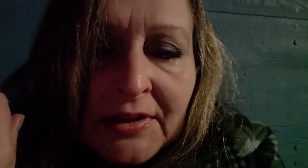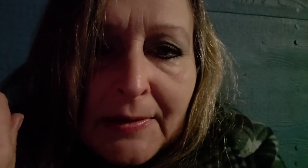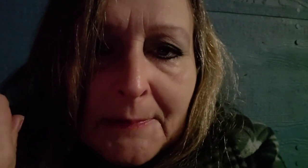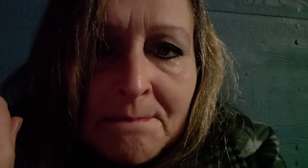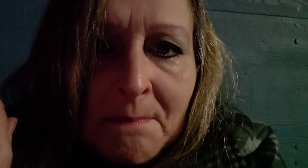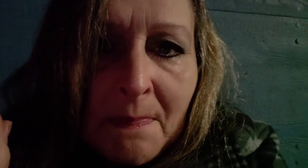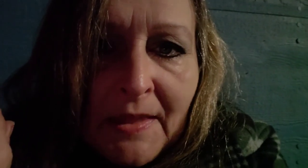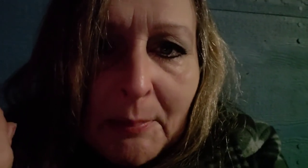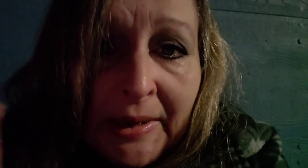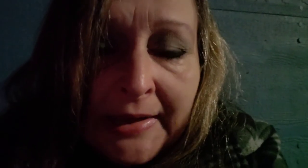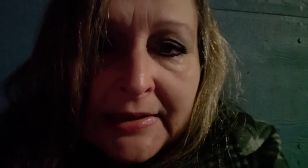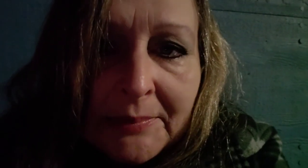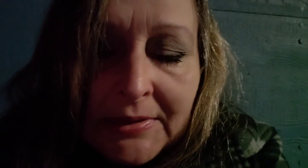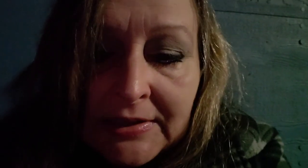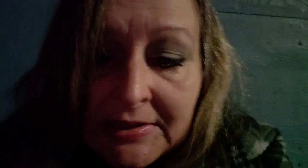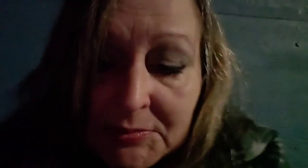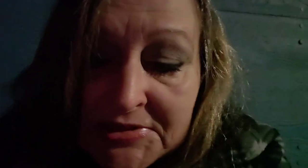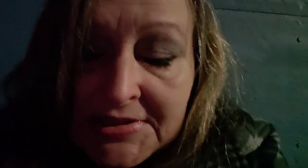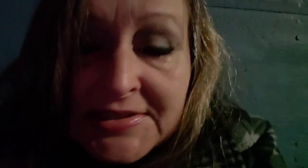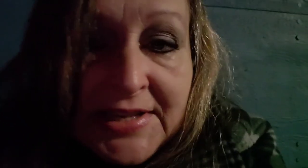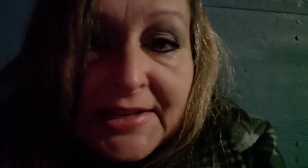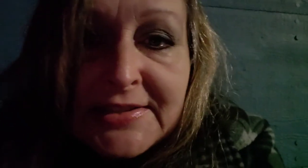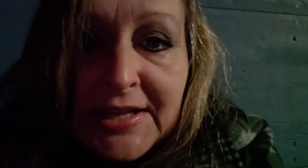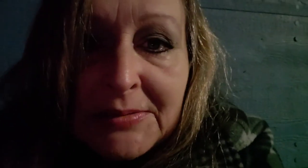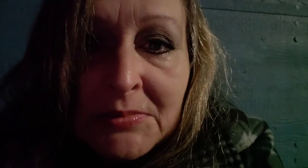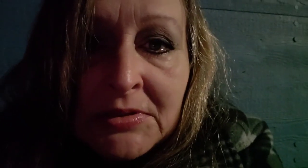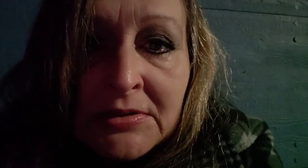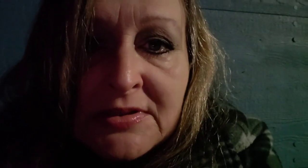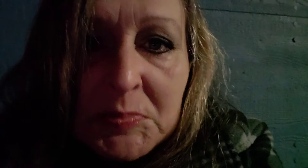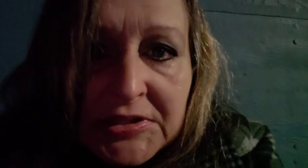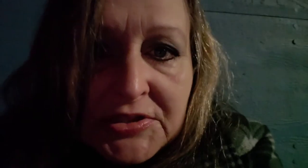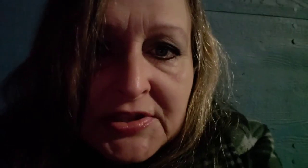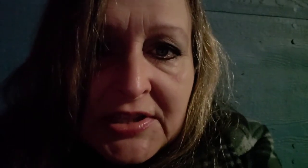Organization, pandemic. And it was the exact